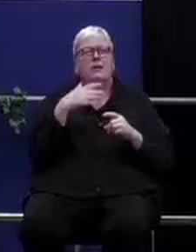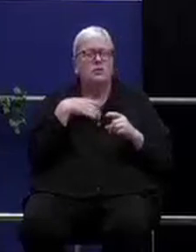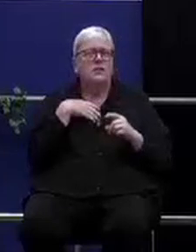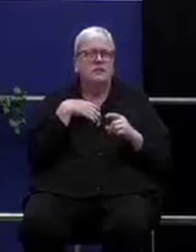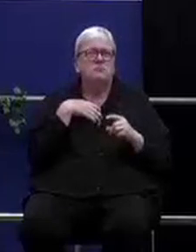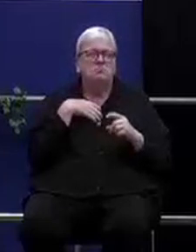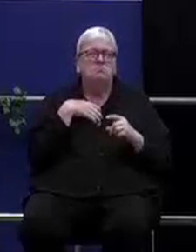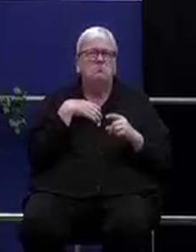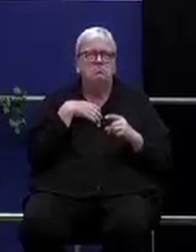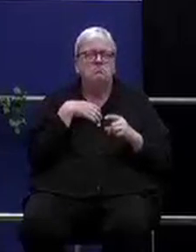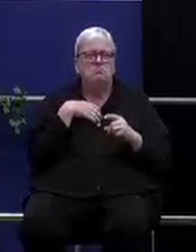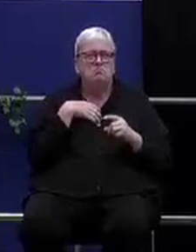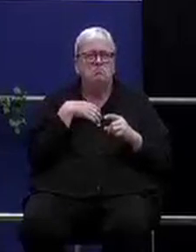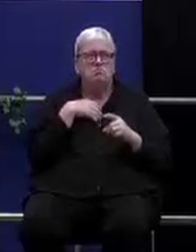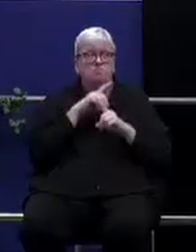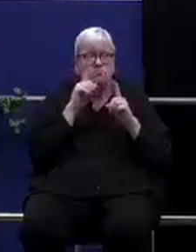that.